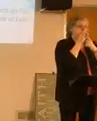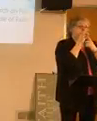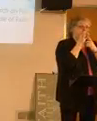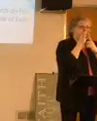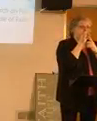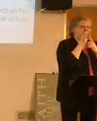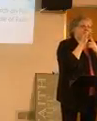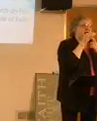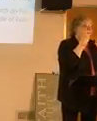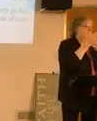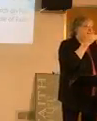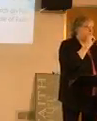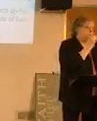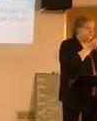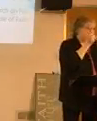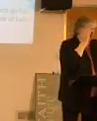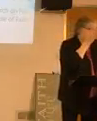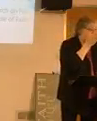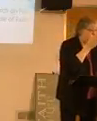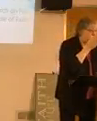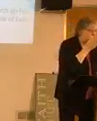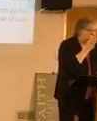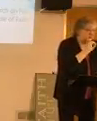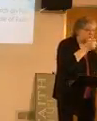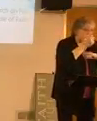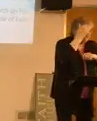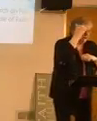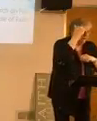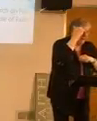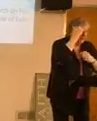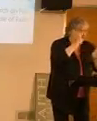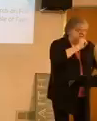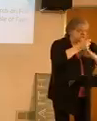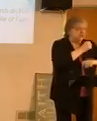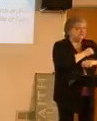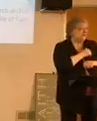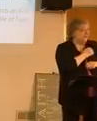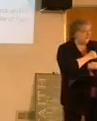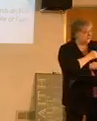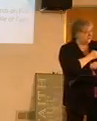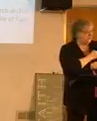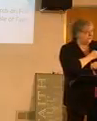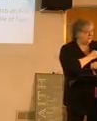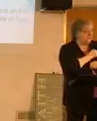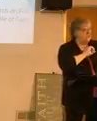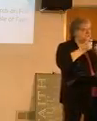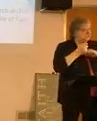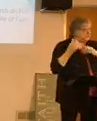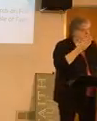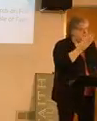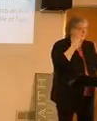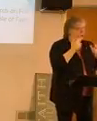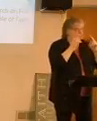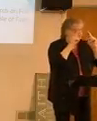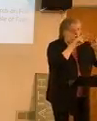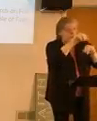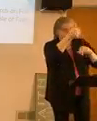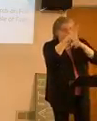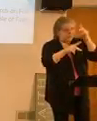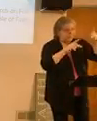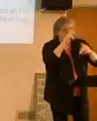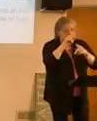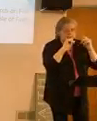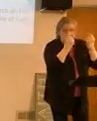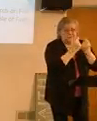Lord, you maybe change our focus, change our attitude, change the way that we look at other people